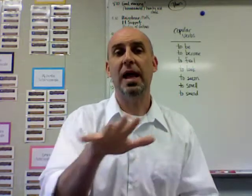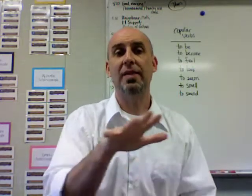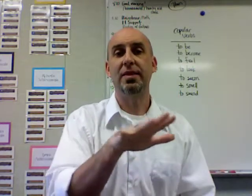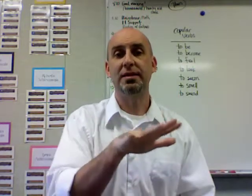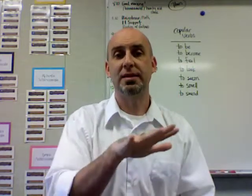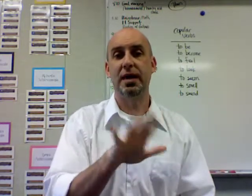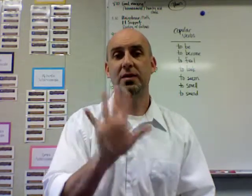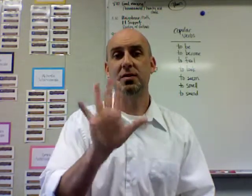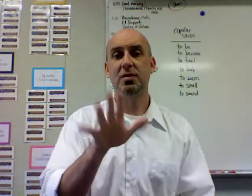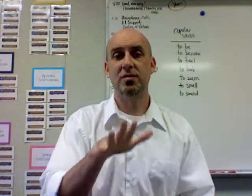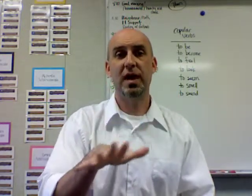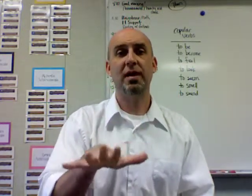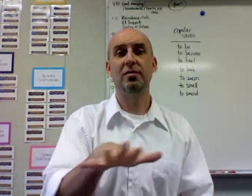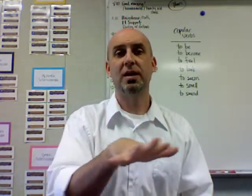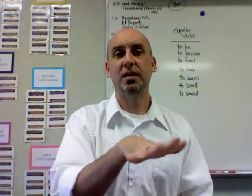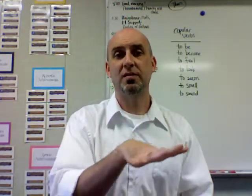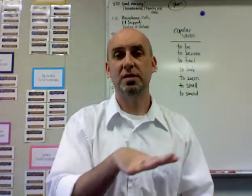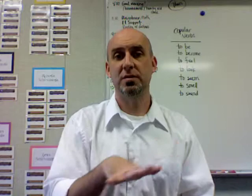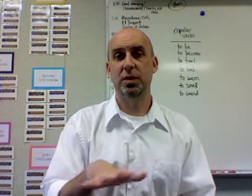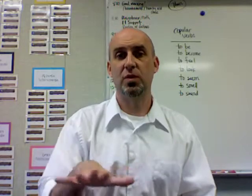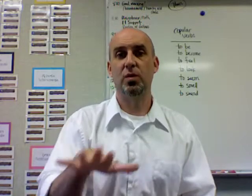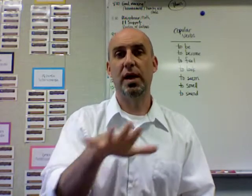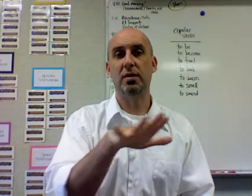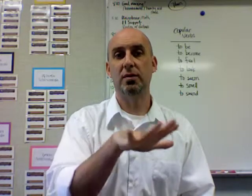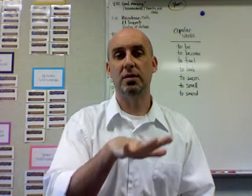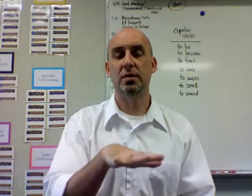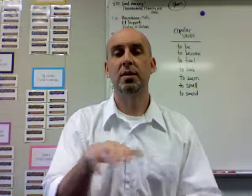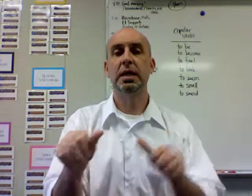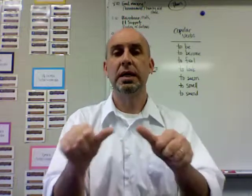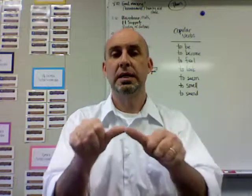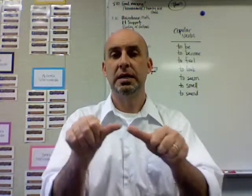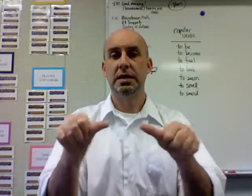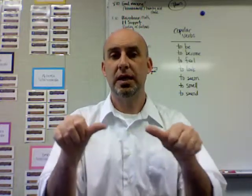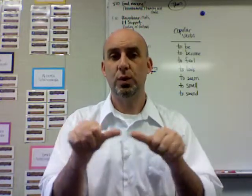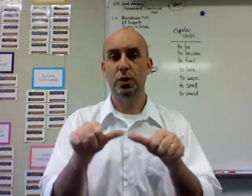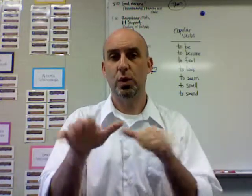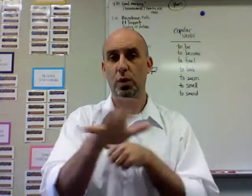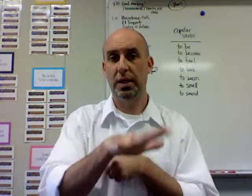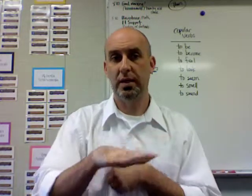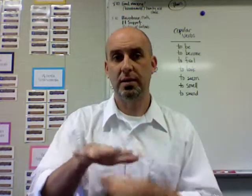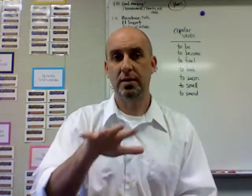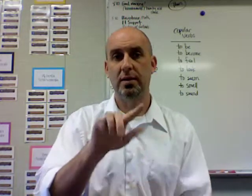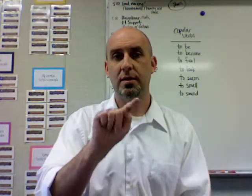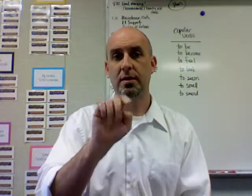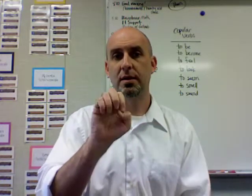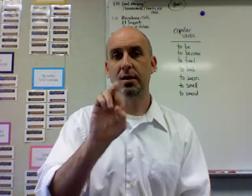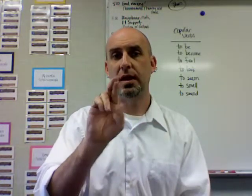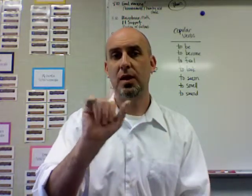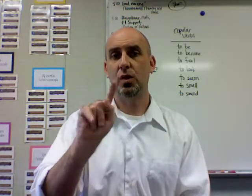this sign. It's just a 5 kind of smeared around. Territory.